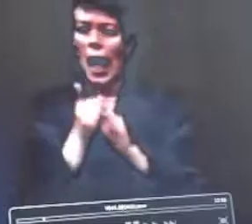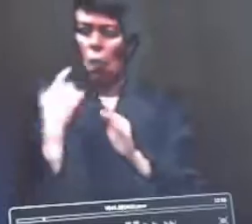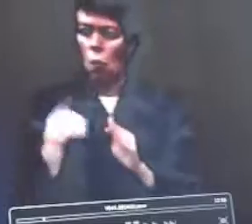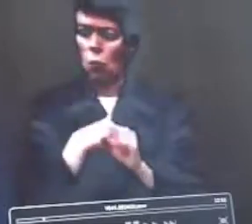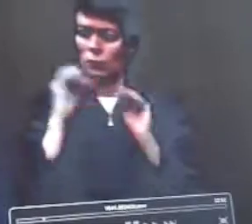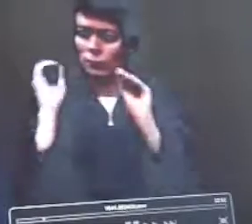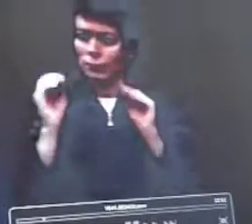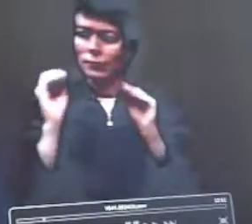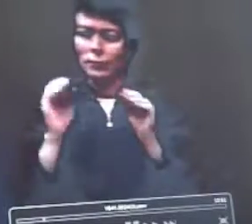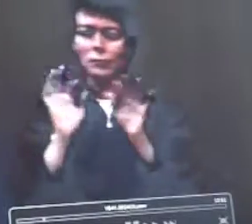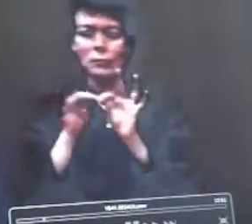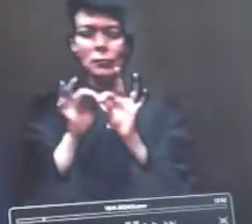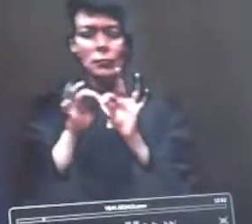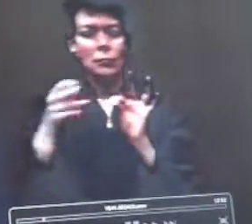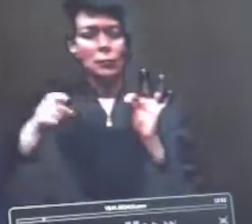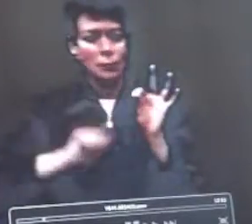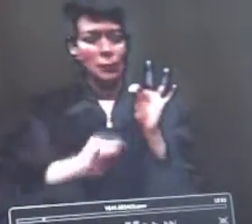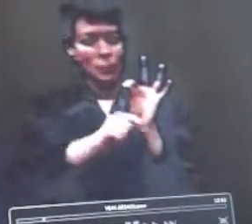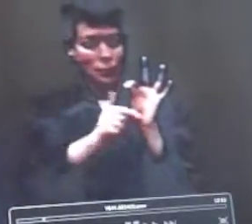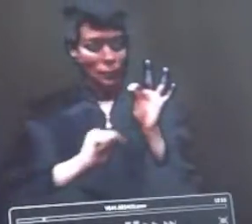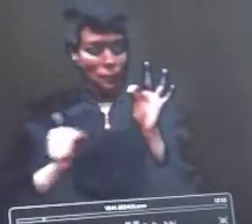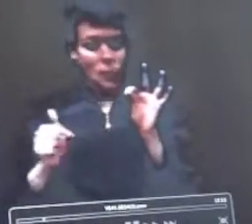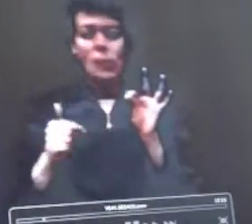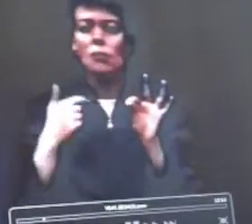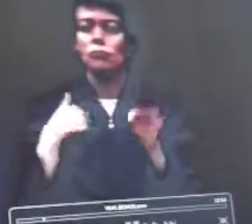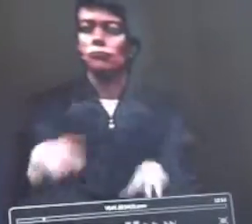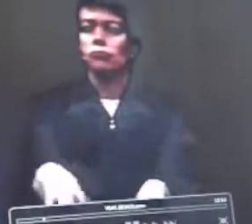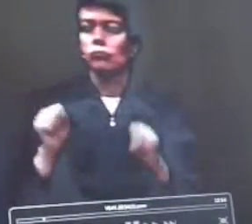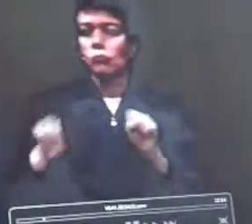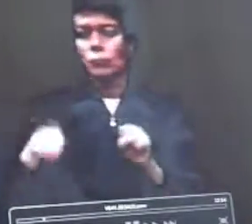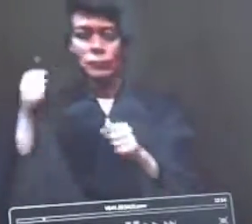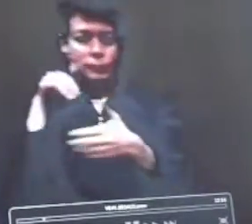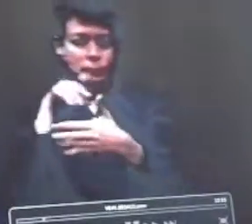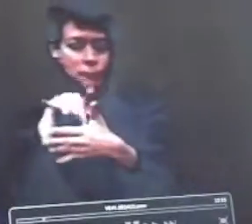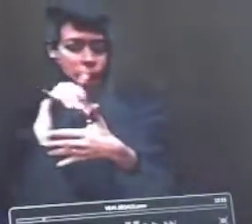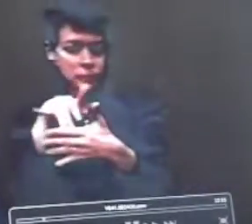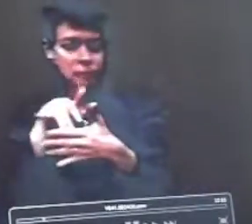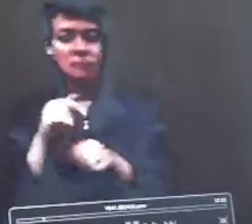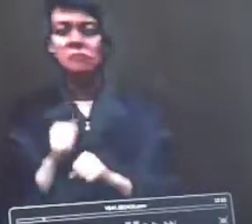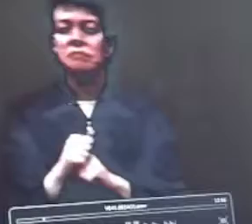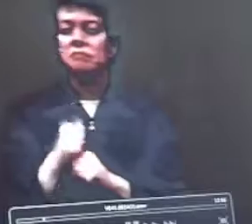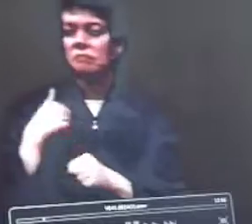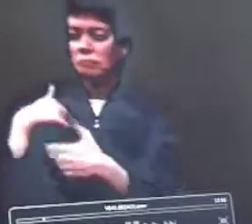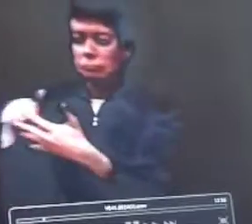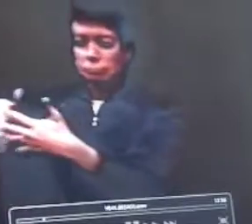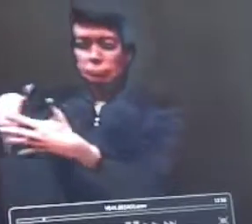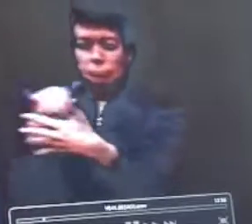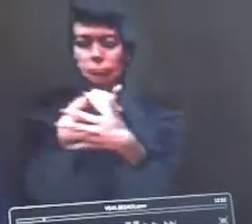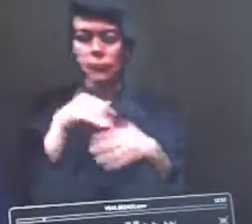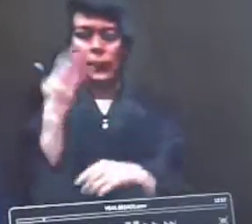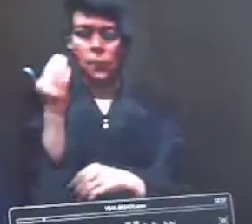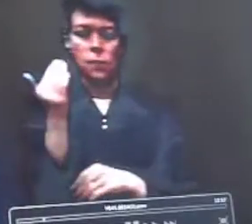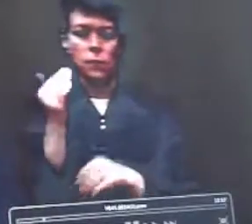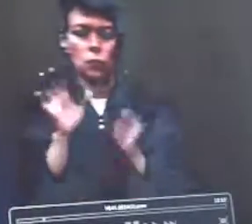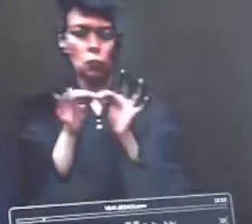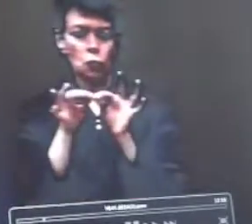After my study was done, I wondered how consecutive interpreting is being taught. I did a study